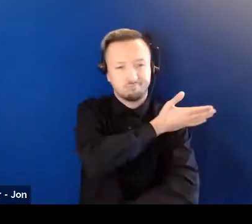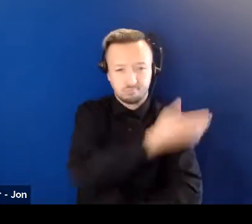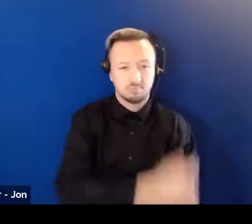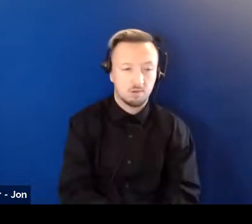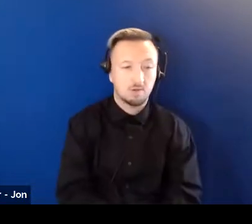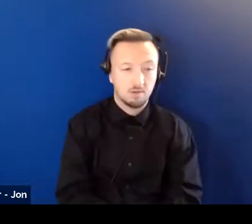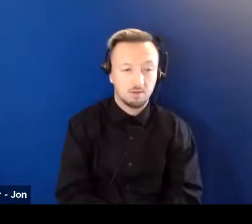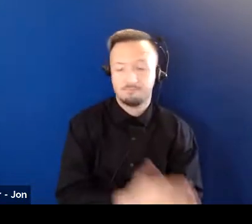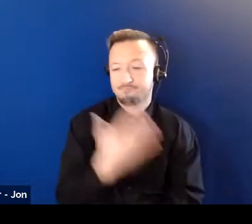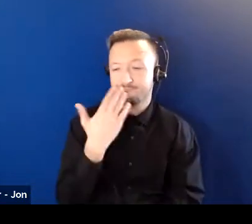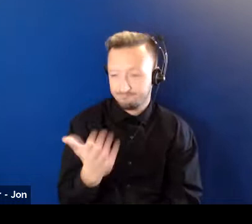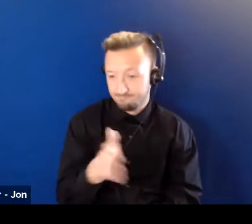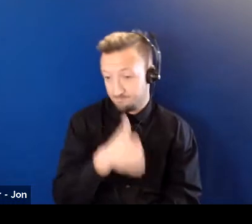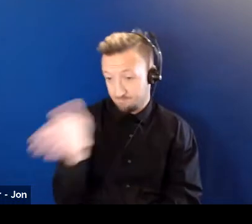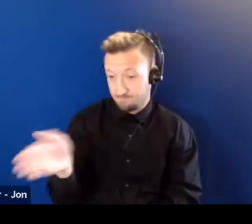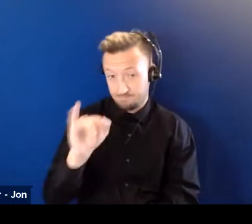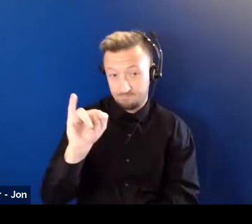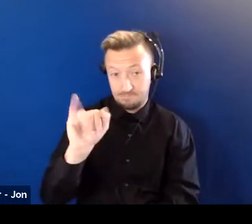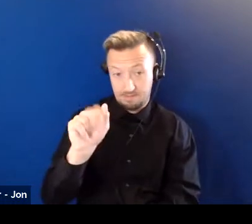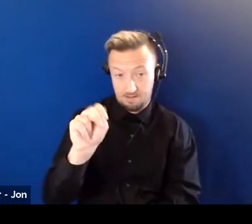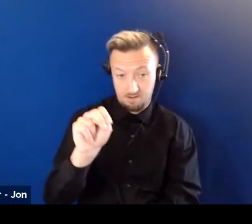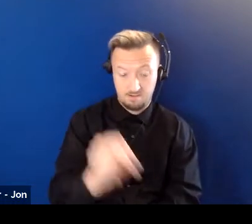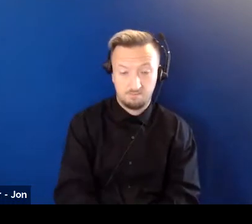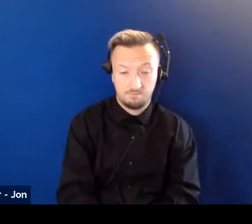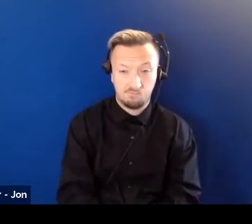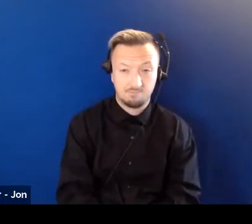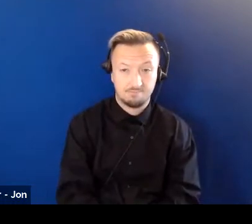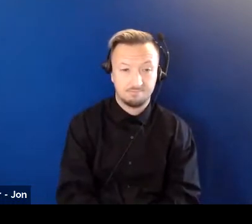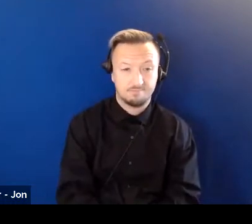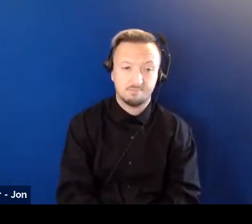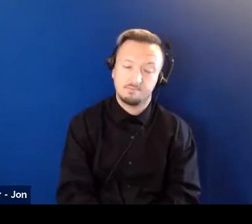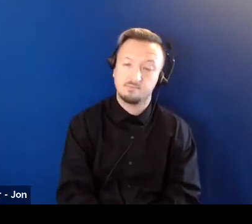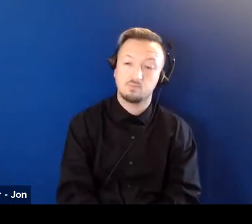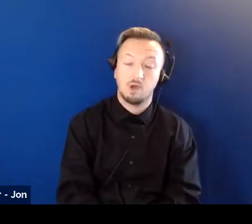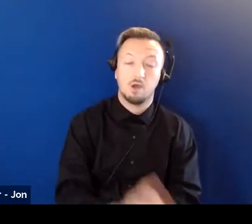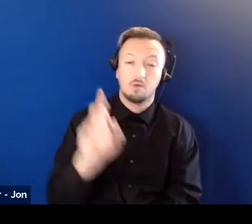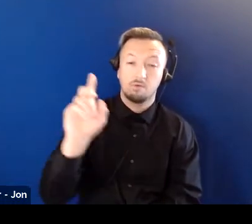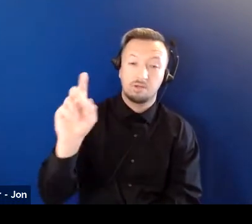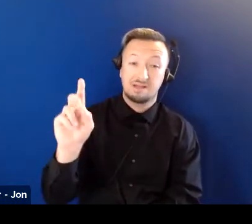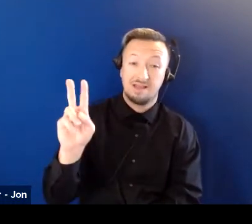So why the relationship with Division of Vocational Rehabilitation,